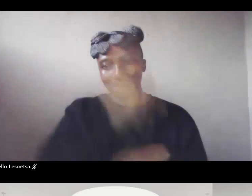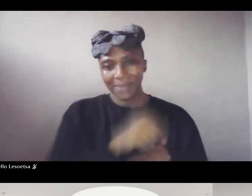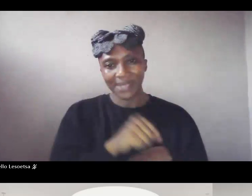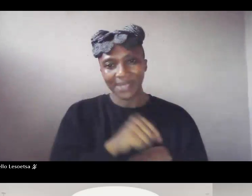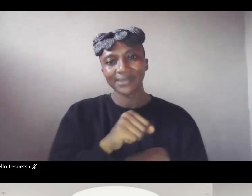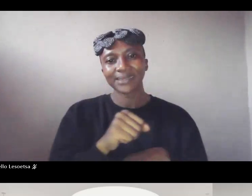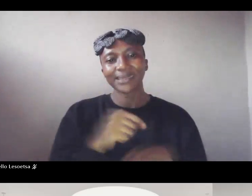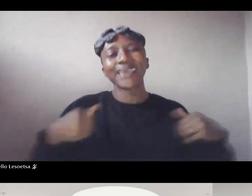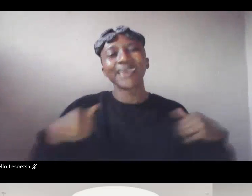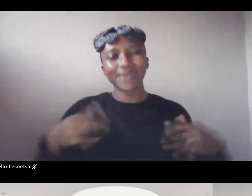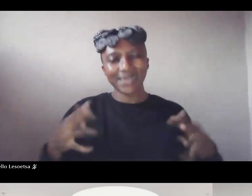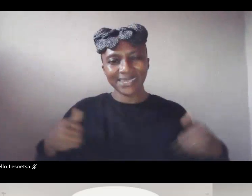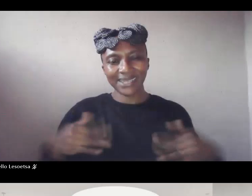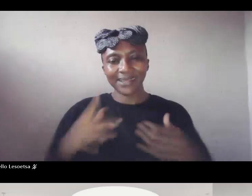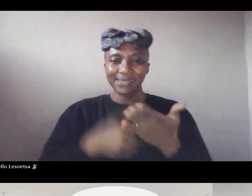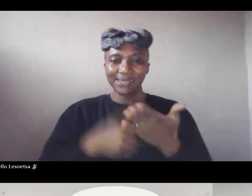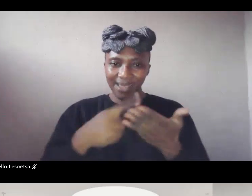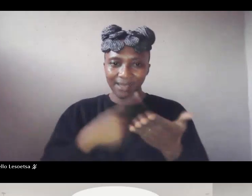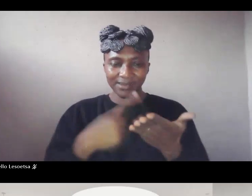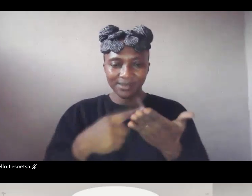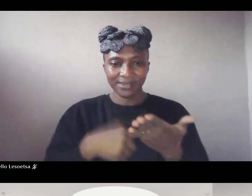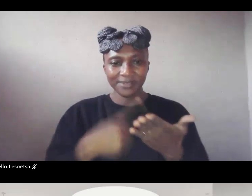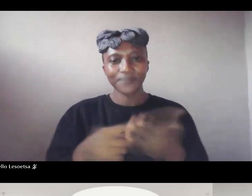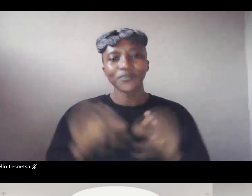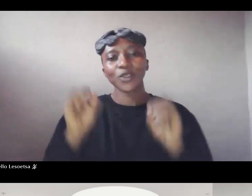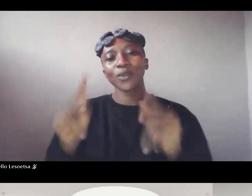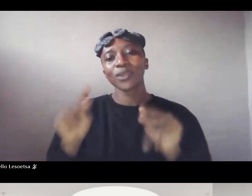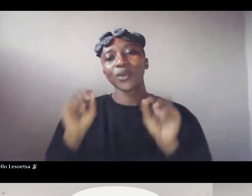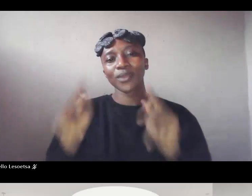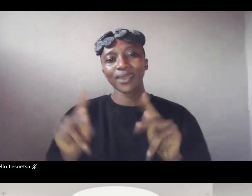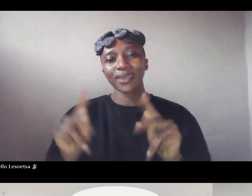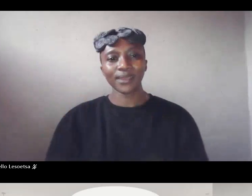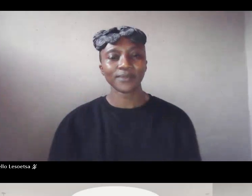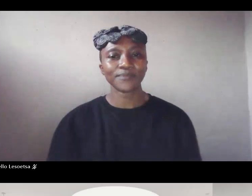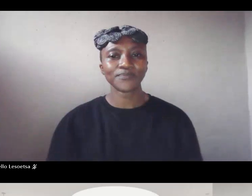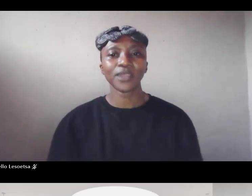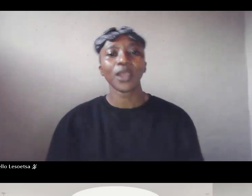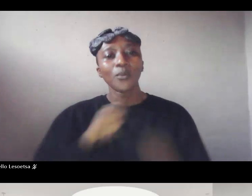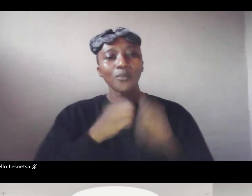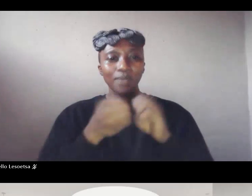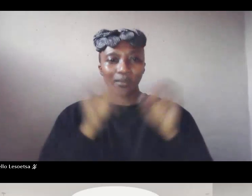discussion. Okay. No problem.